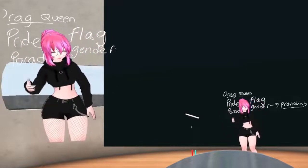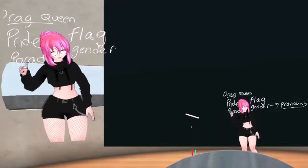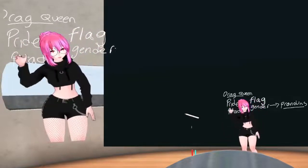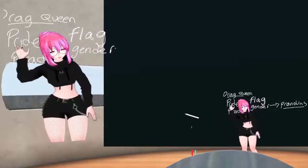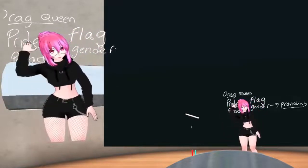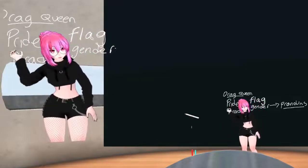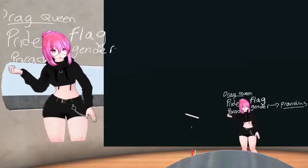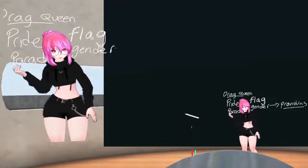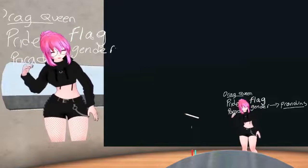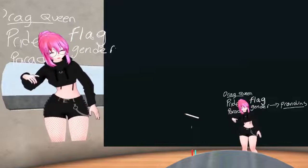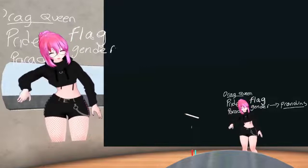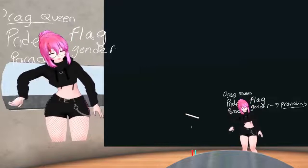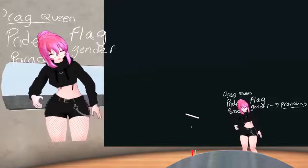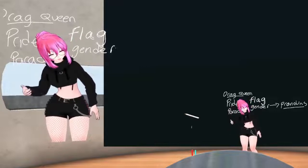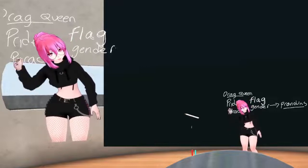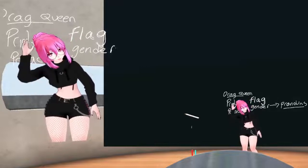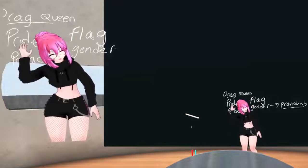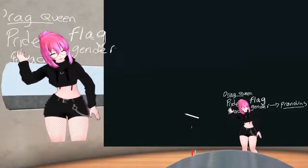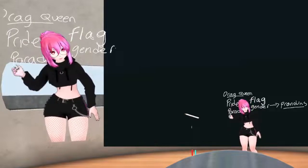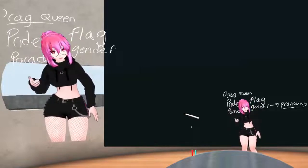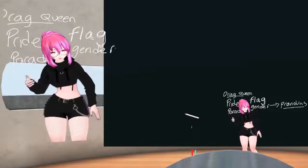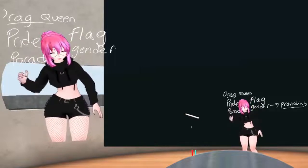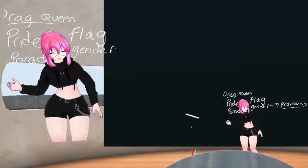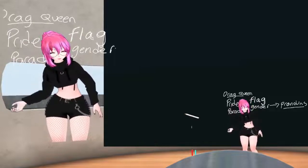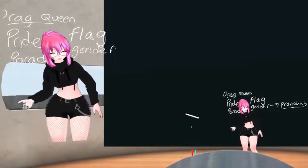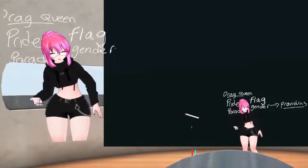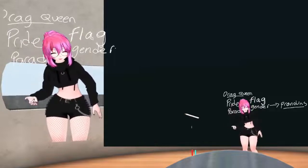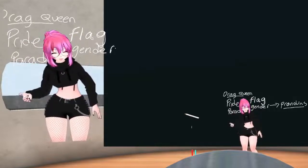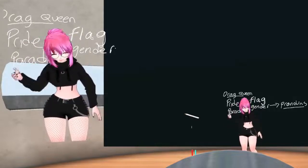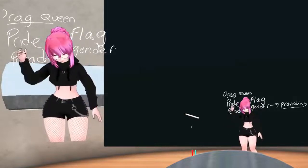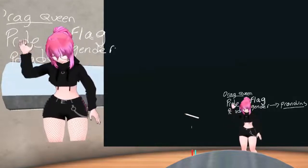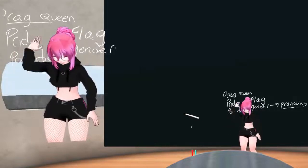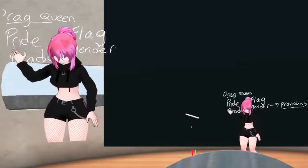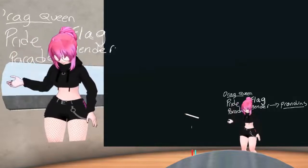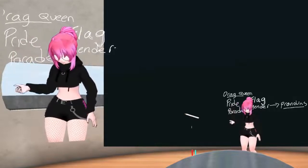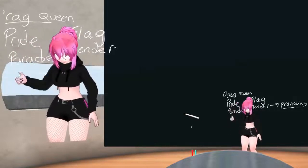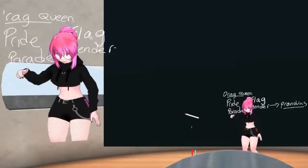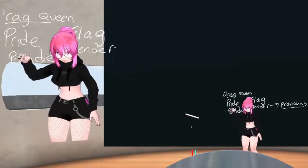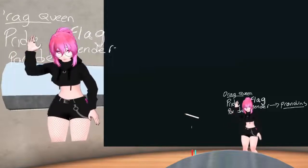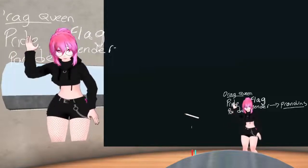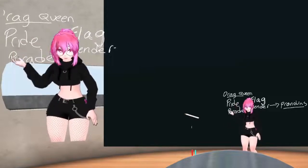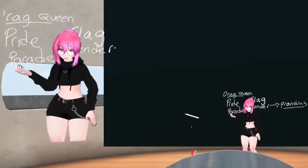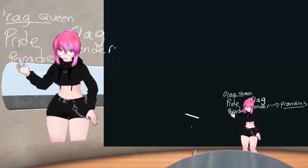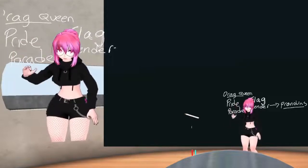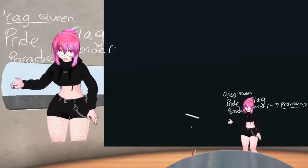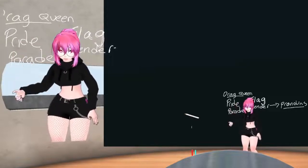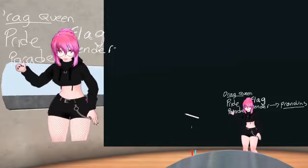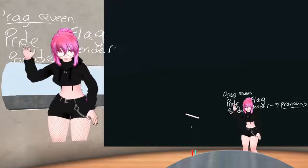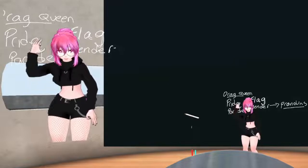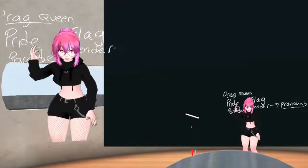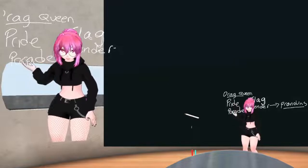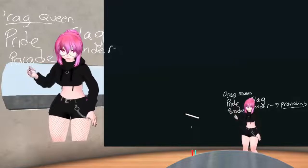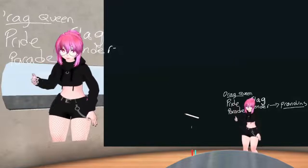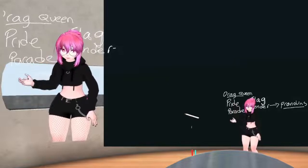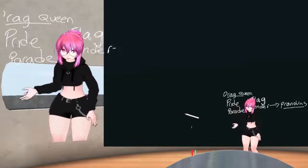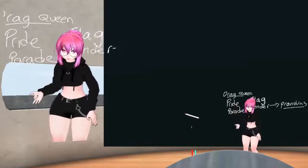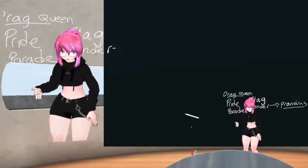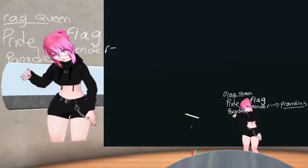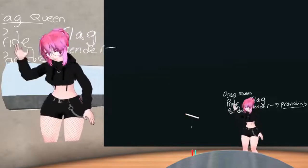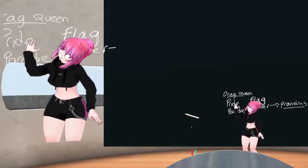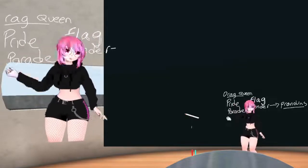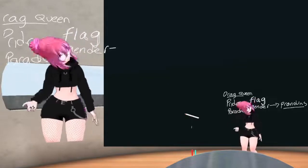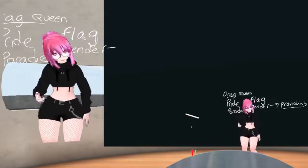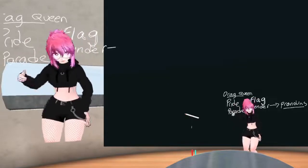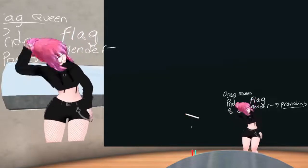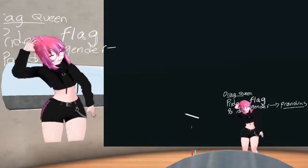wig. Assuming that those have full body. Yes, if you don't have full body, you can pretend. You just